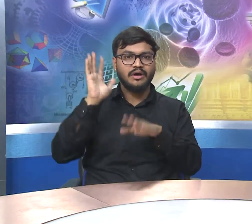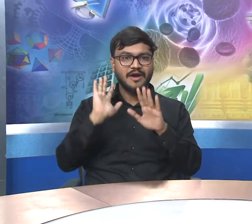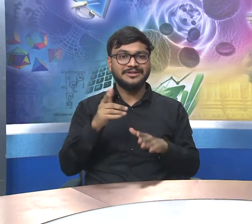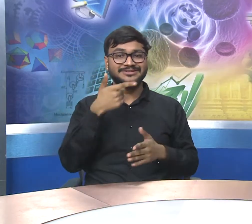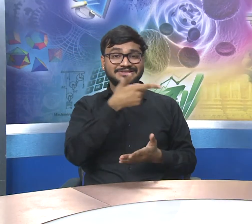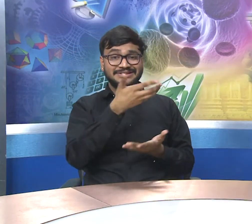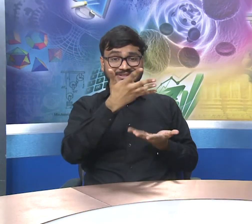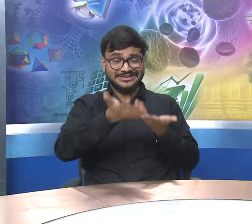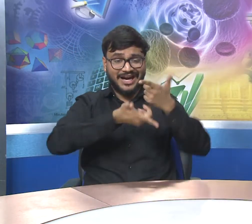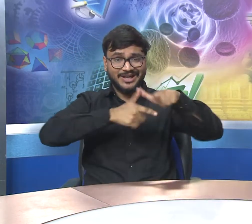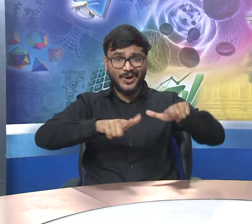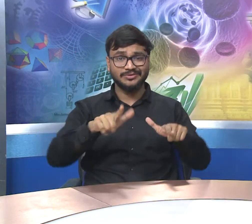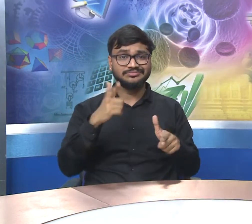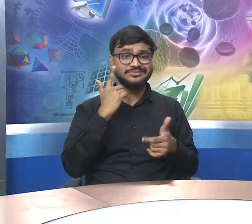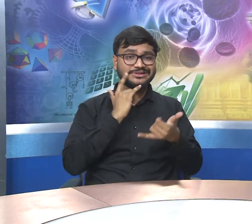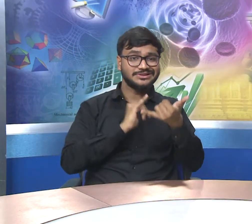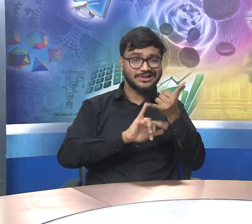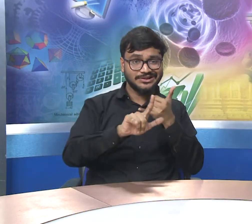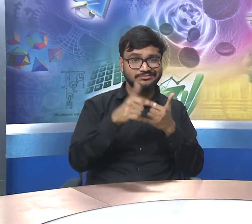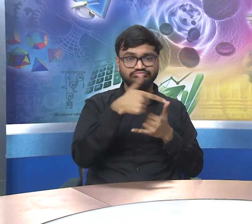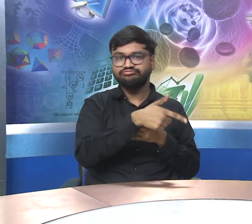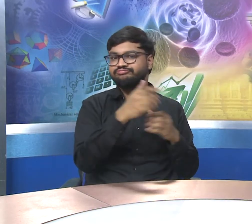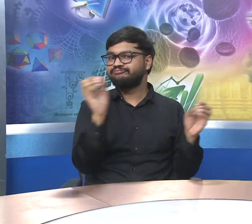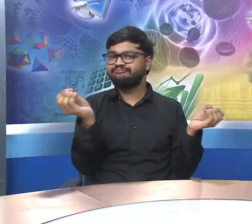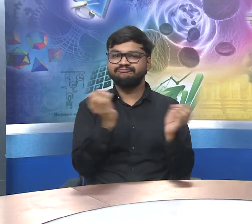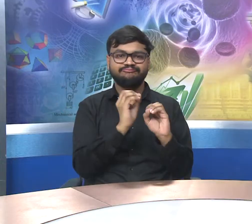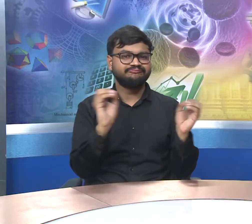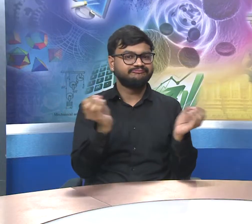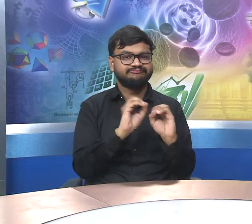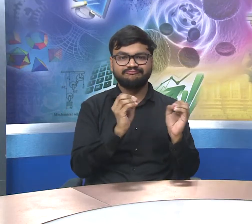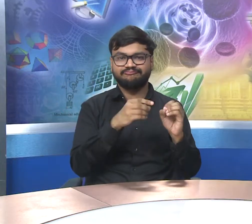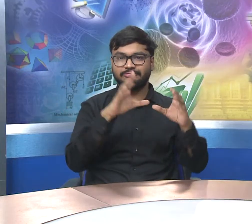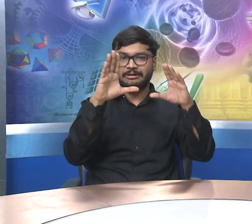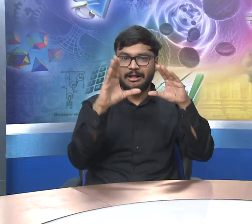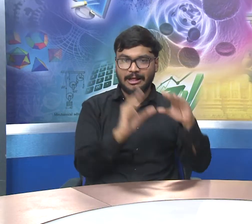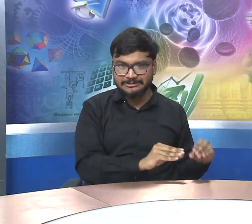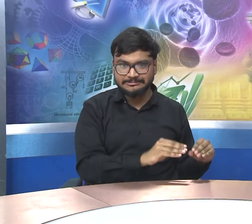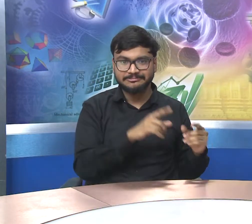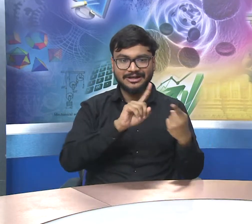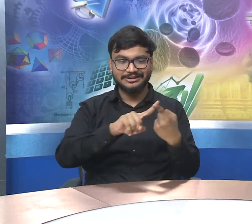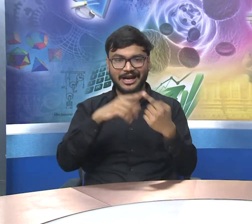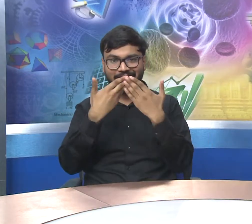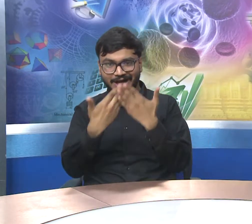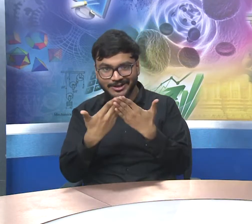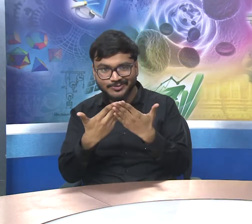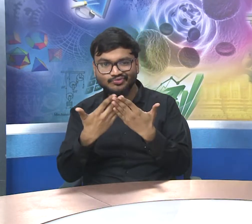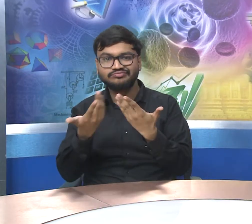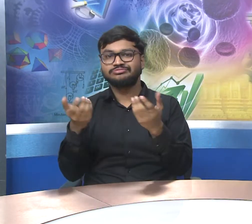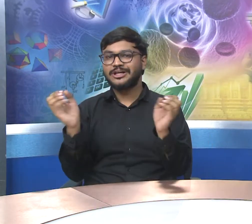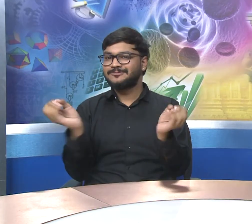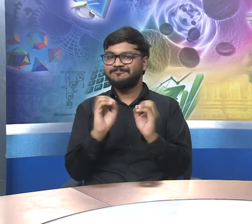for education, so they will not be able to support sign language standardization process.